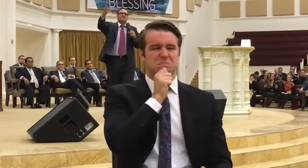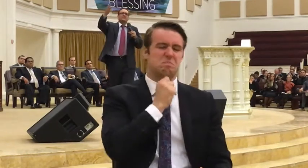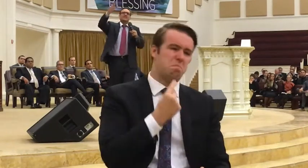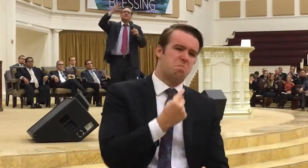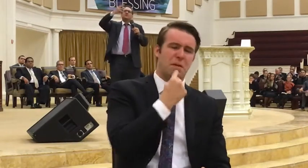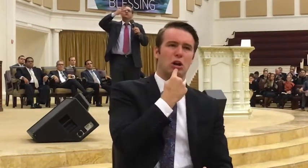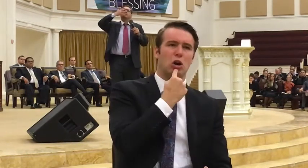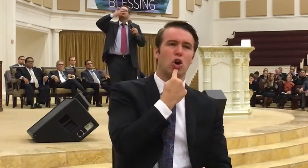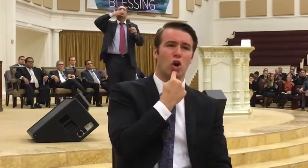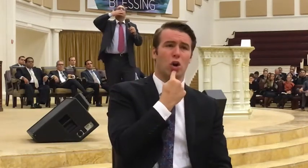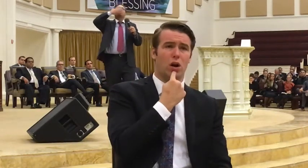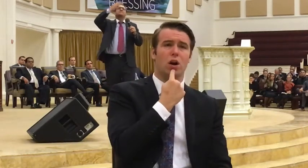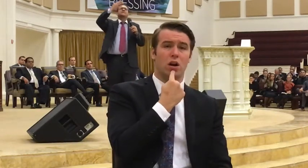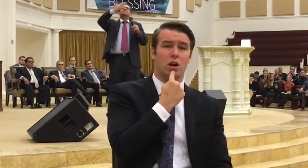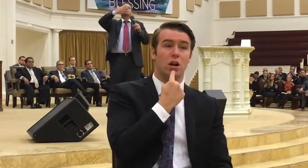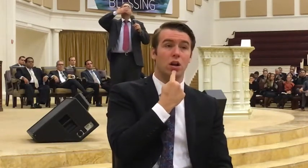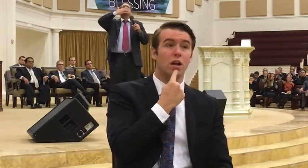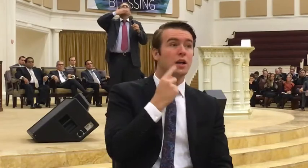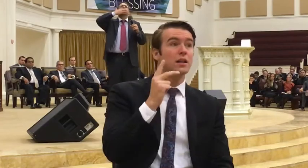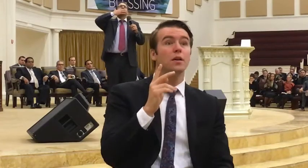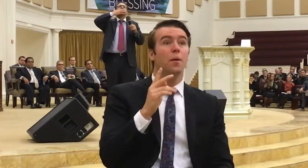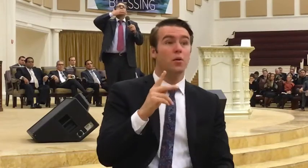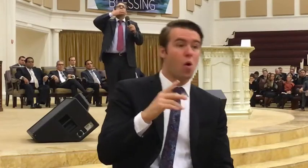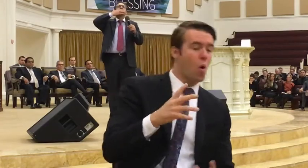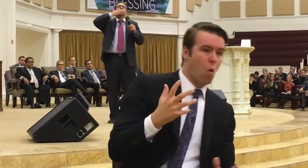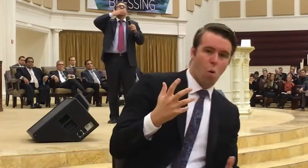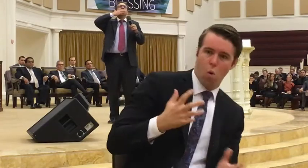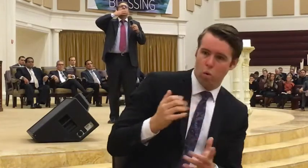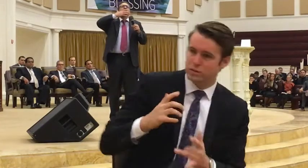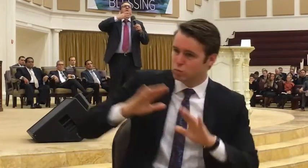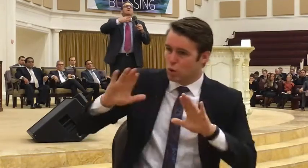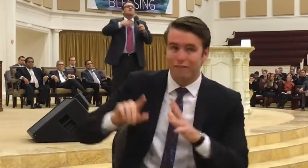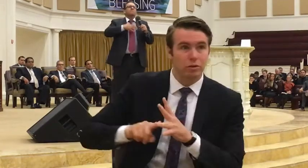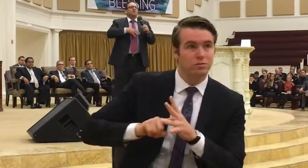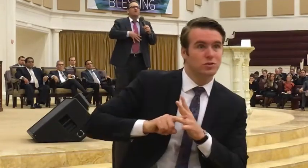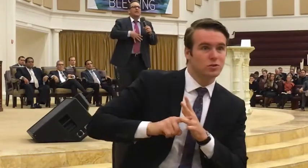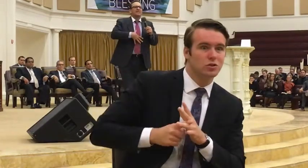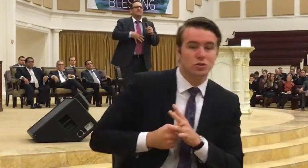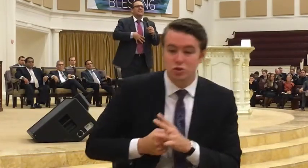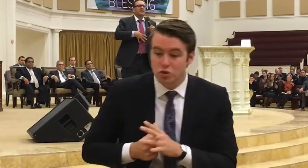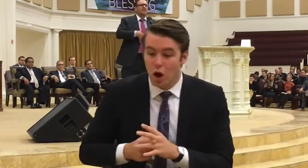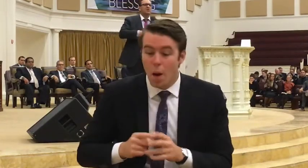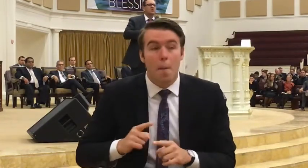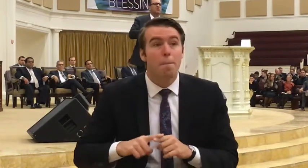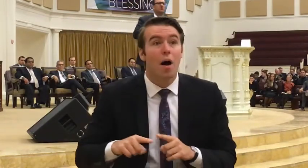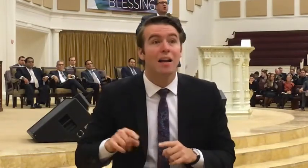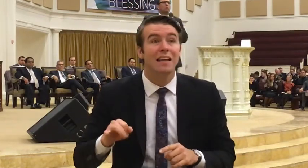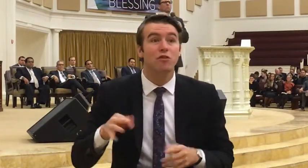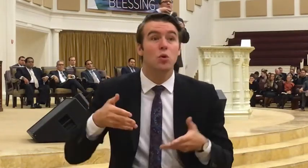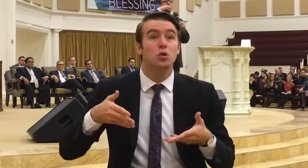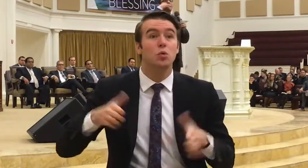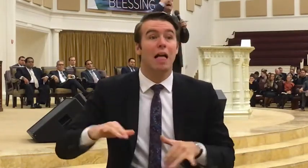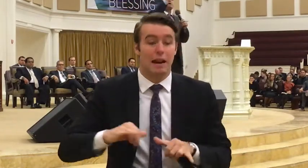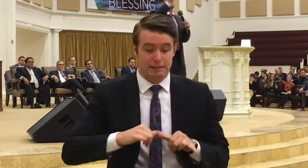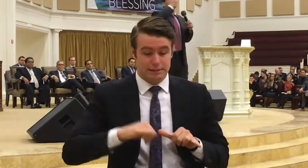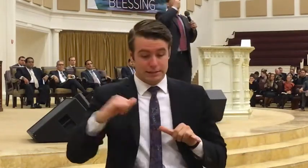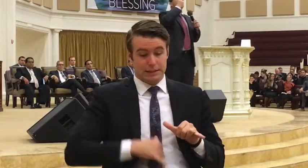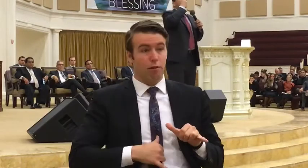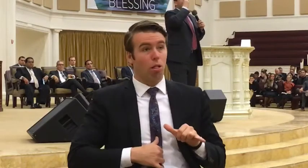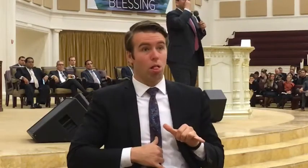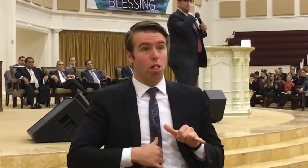This ingestion, oh, it tastes so good going in. But if you let it settle in you and you don't bring it